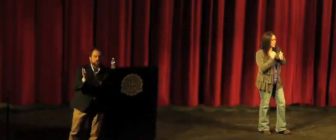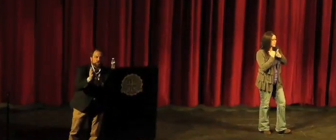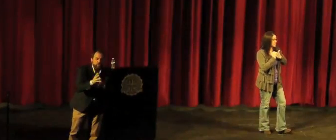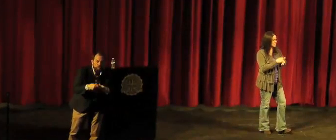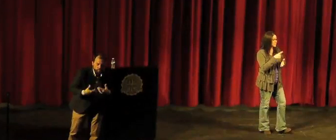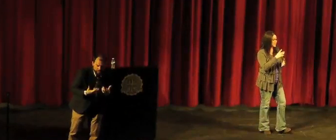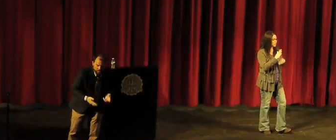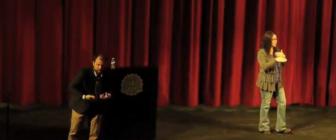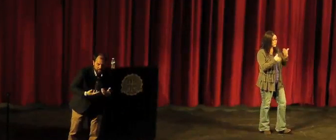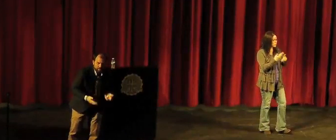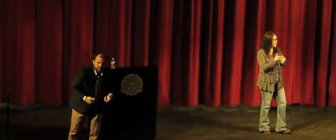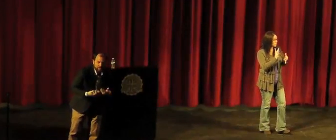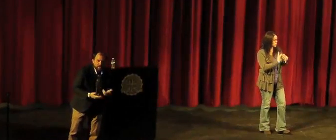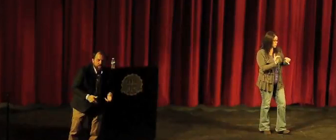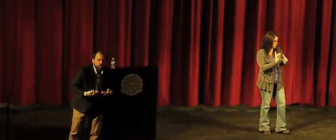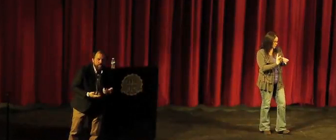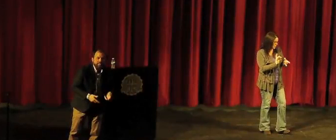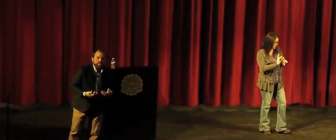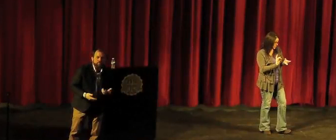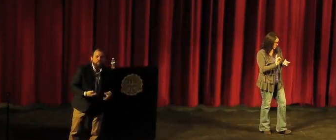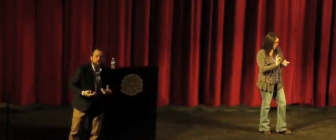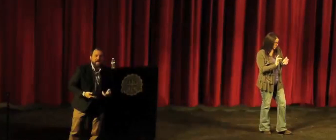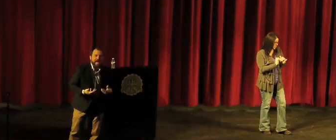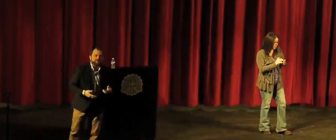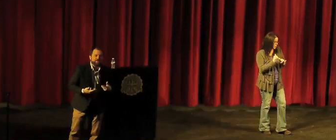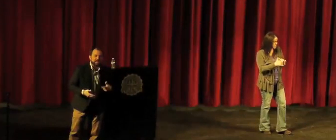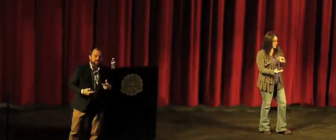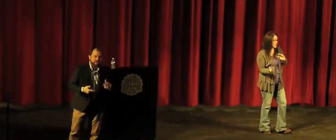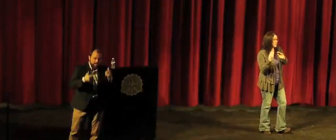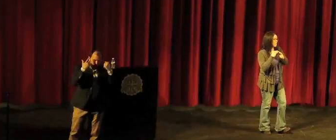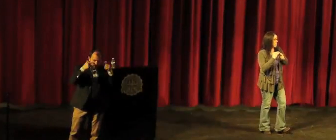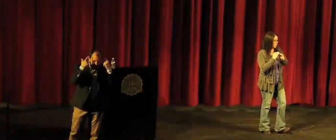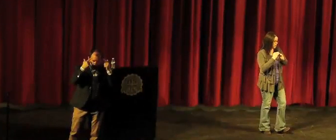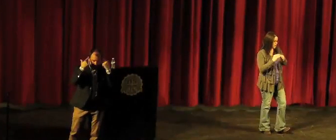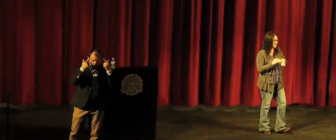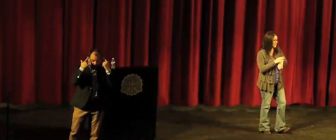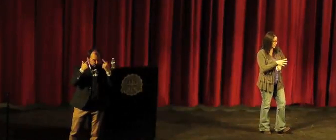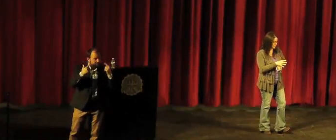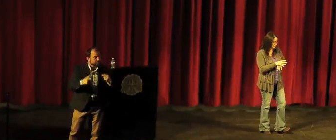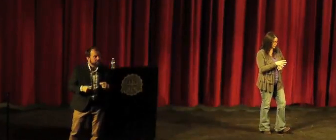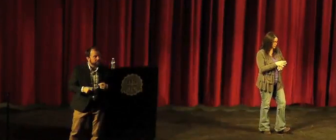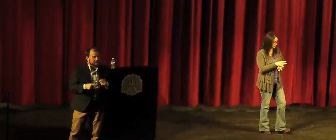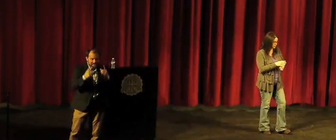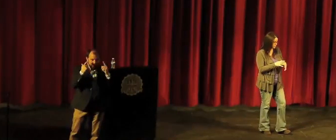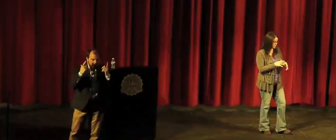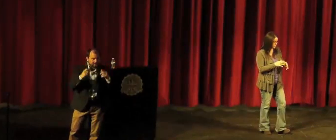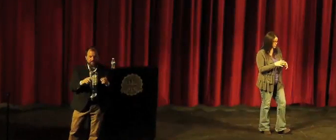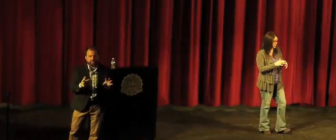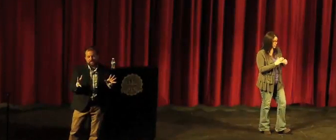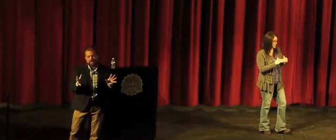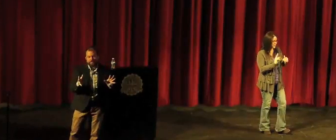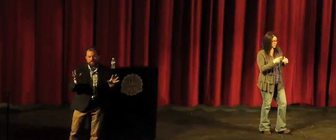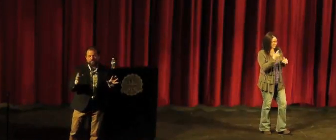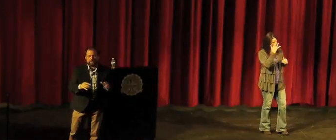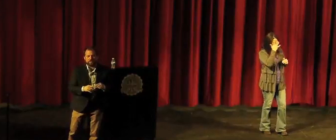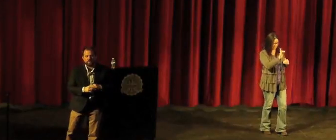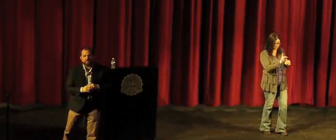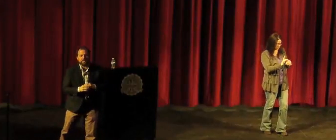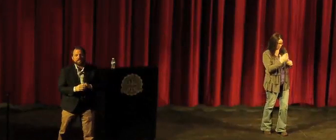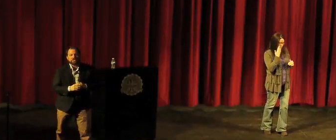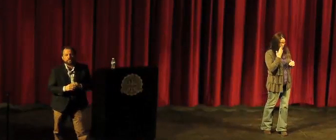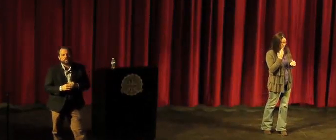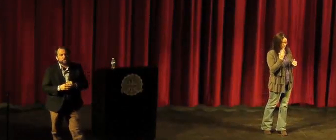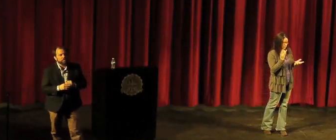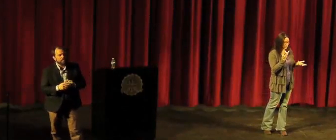the story in ways that are more affecting than just intellecting. That's not a word, but you know